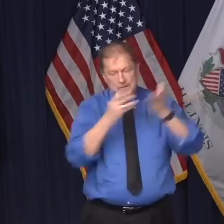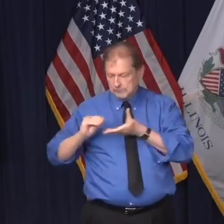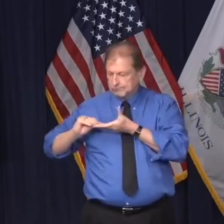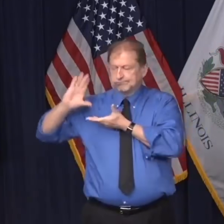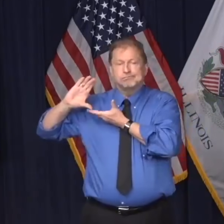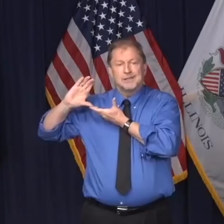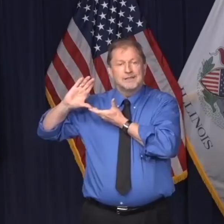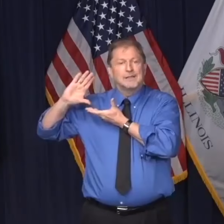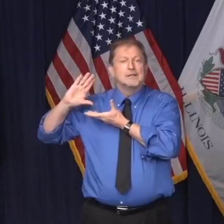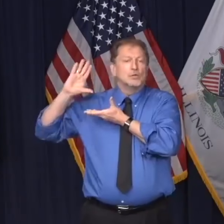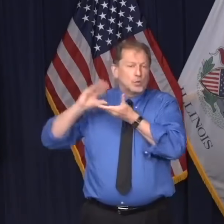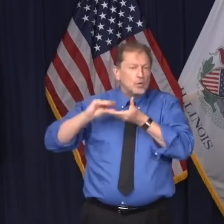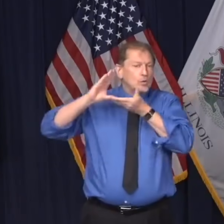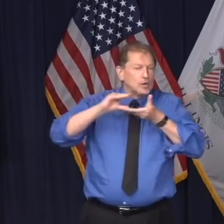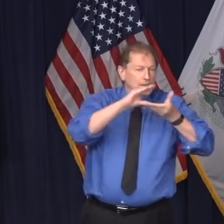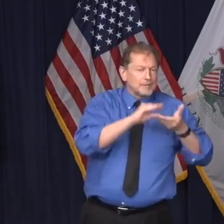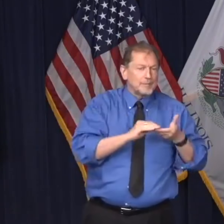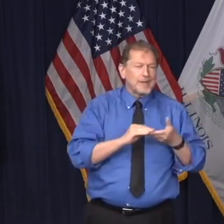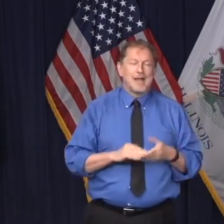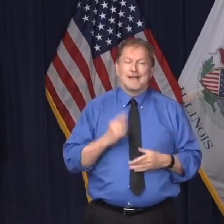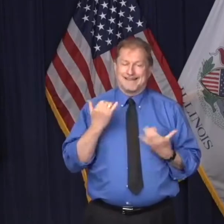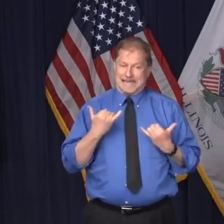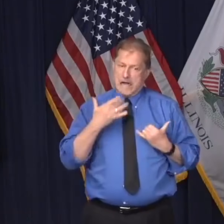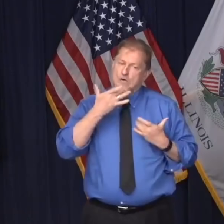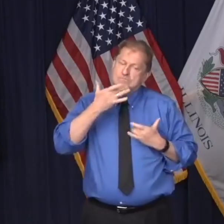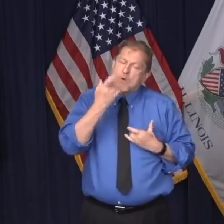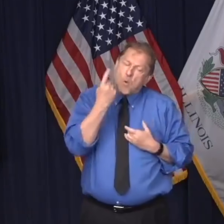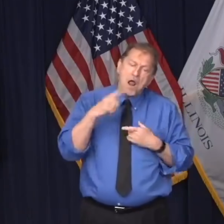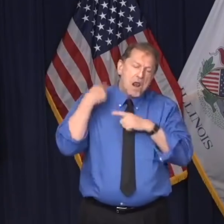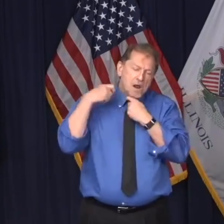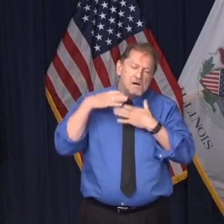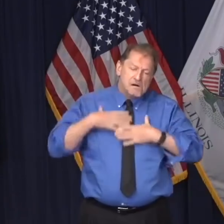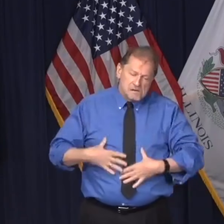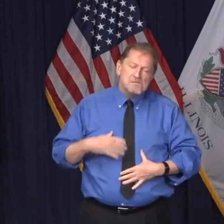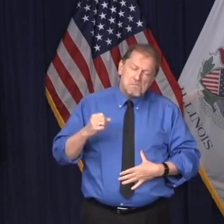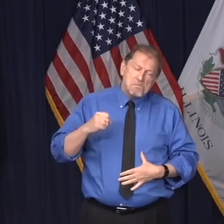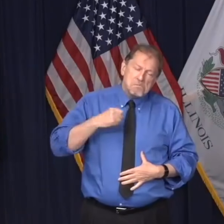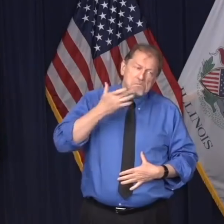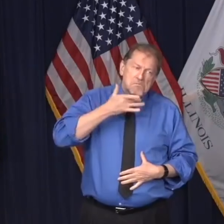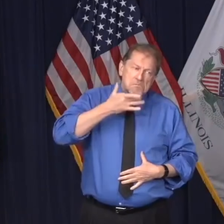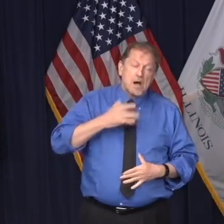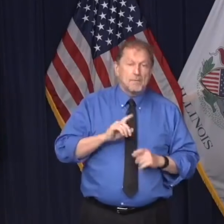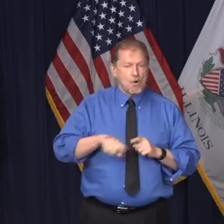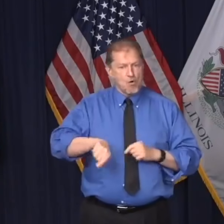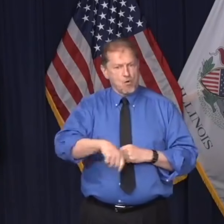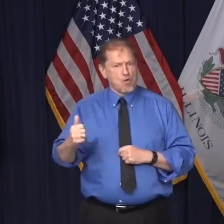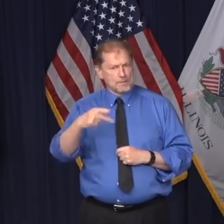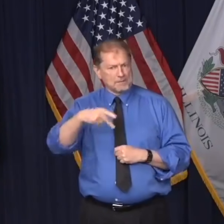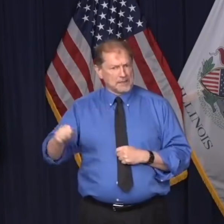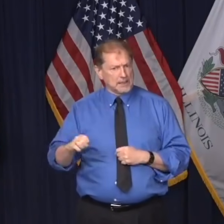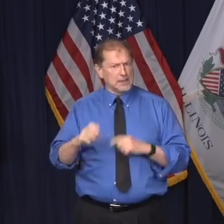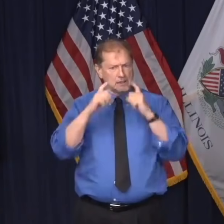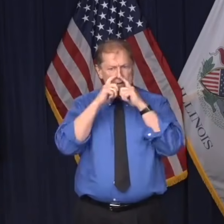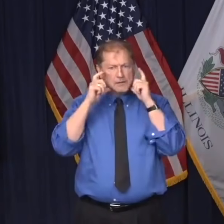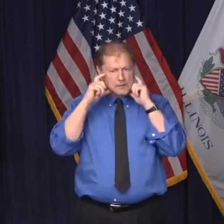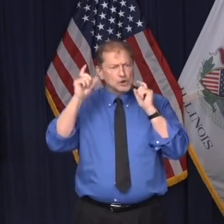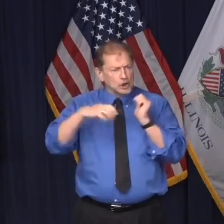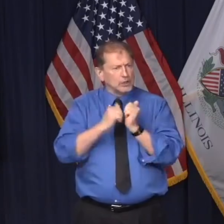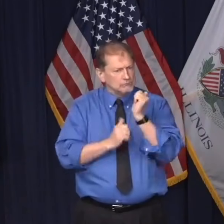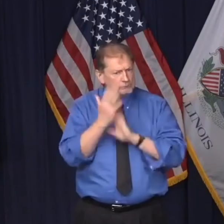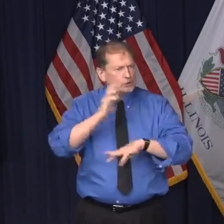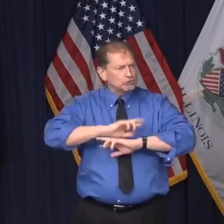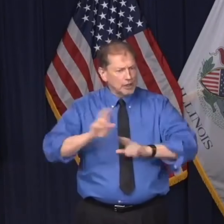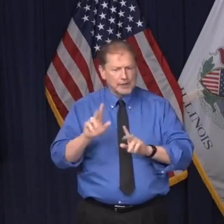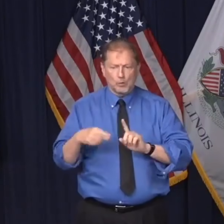of a shortage of gowns, but as to all of the PPE, that should be available to those folks when they go to